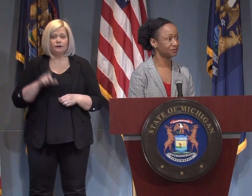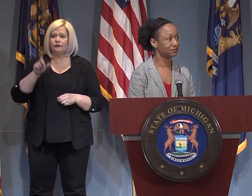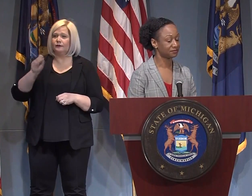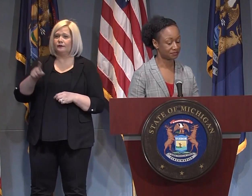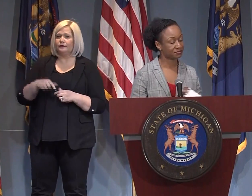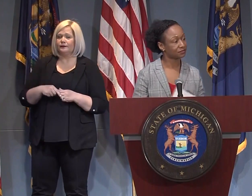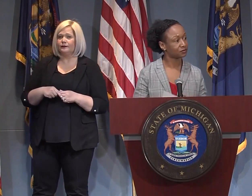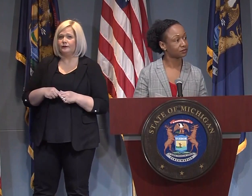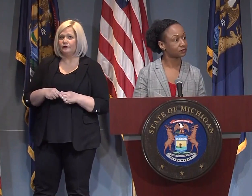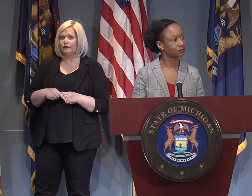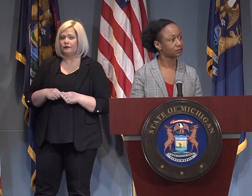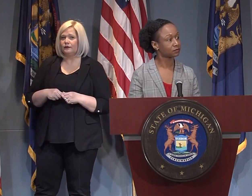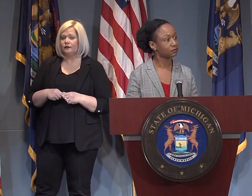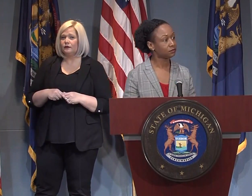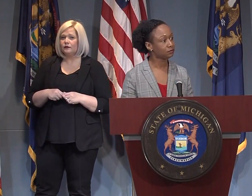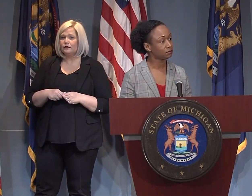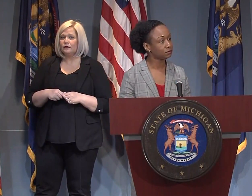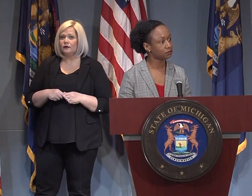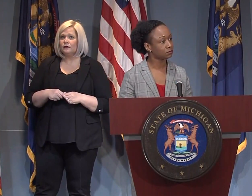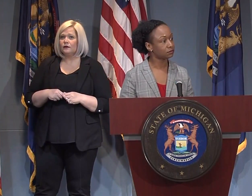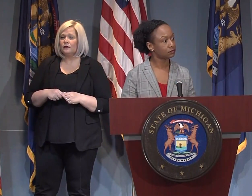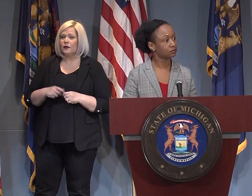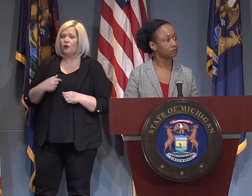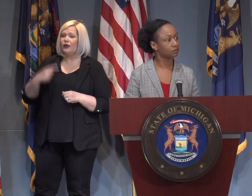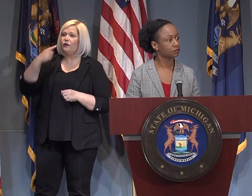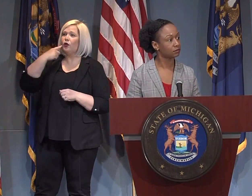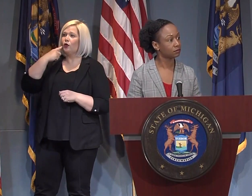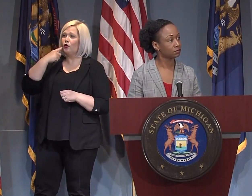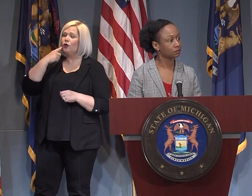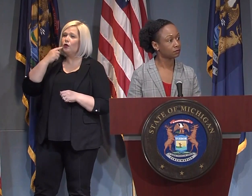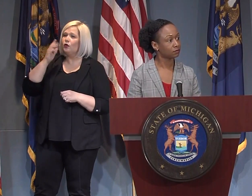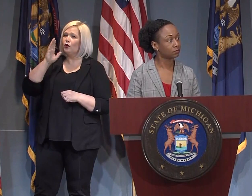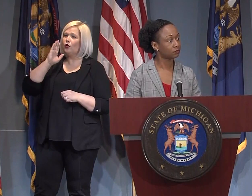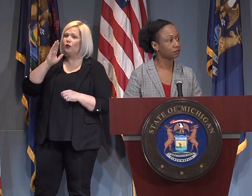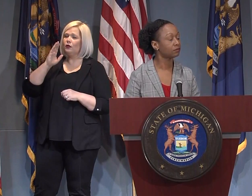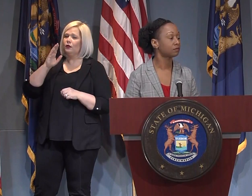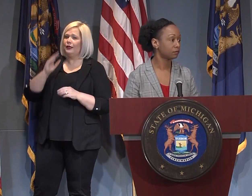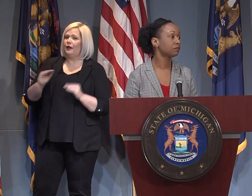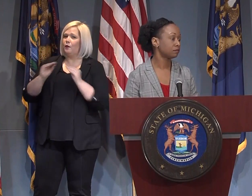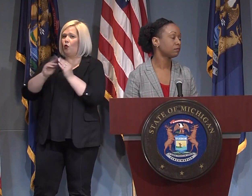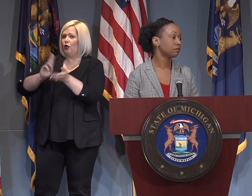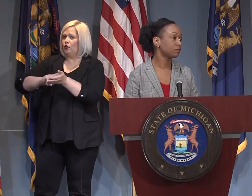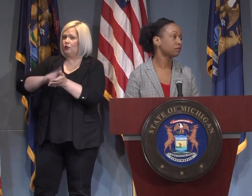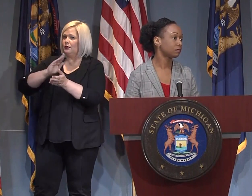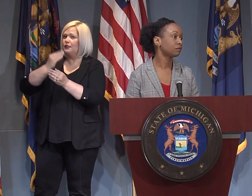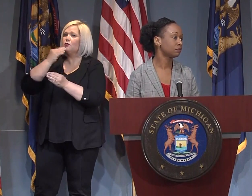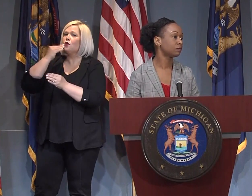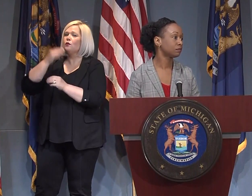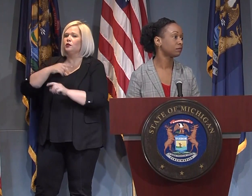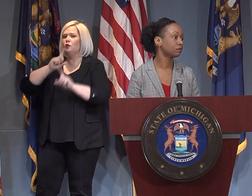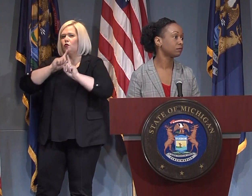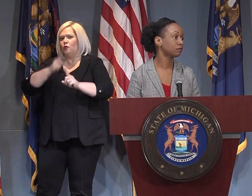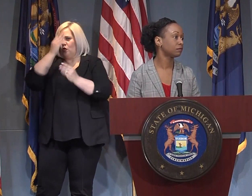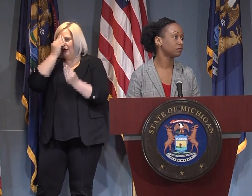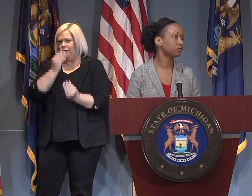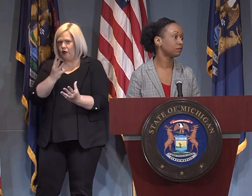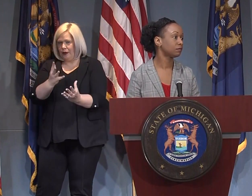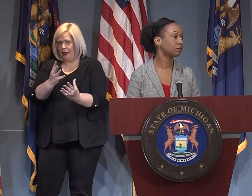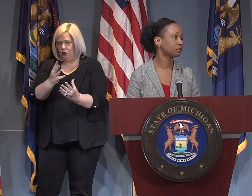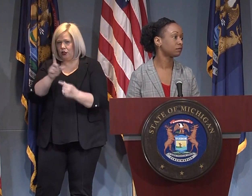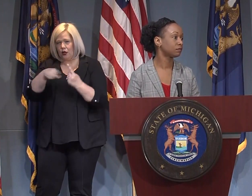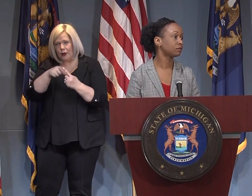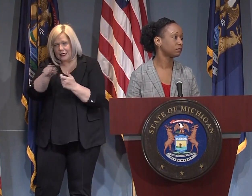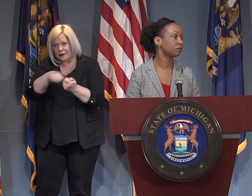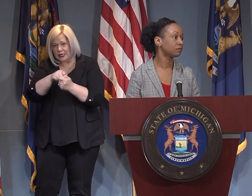We've heard that we're going to start to see more data reported from nursing homes and facilities across the state. When specifically will we see